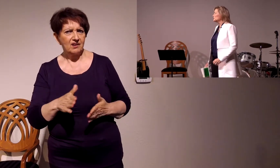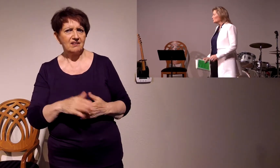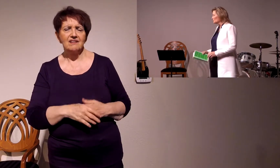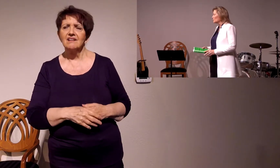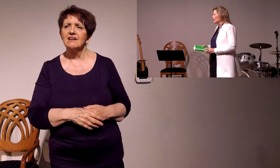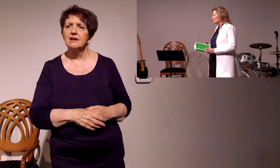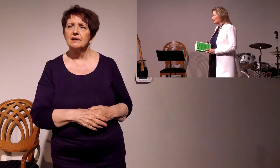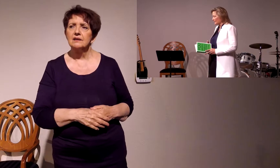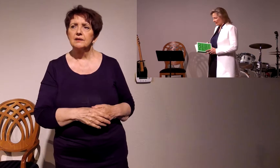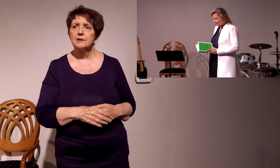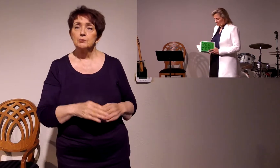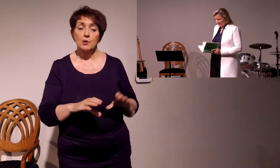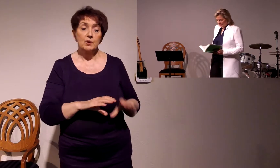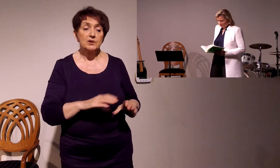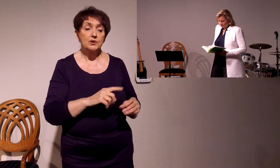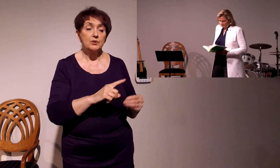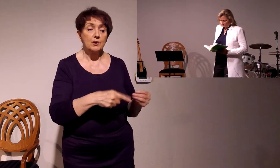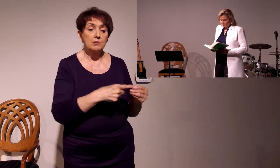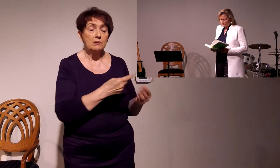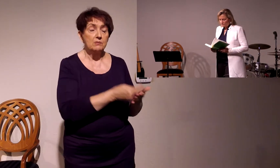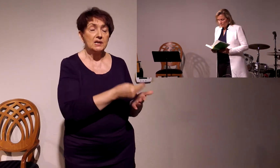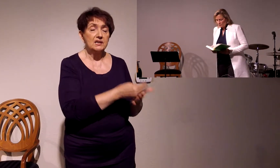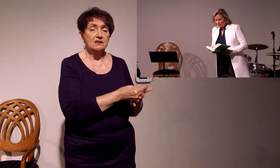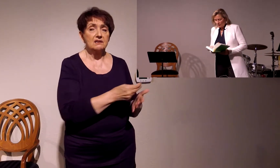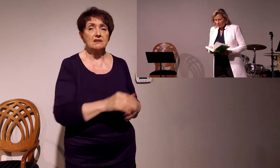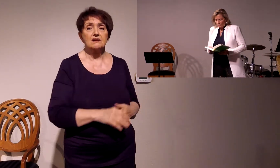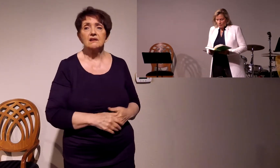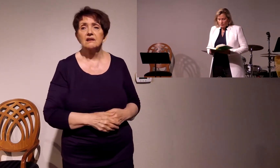But we do about this thing called money.